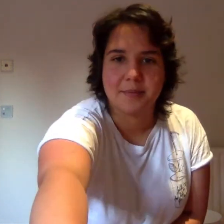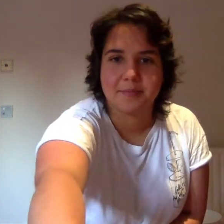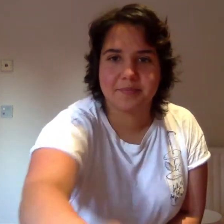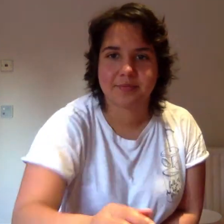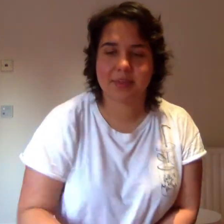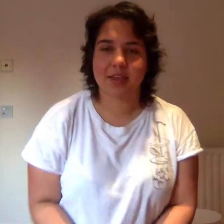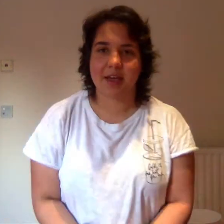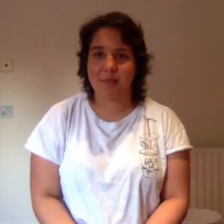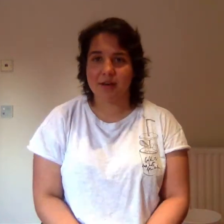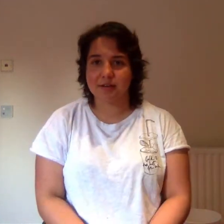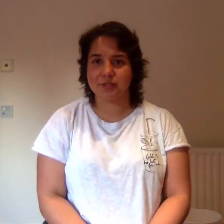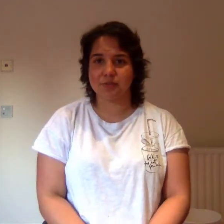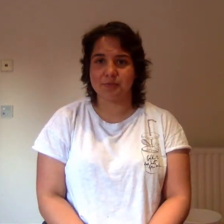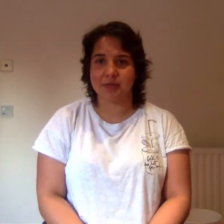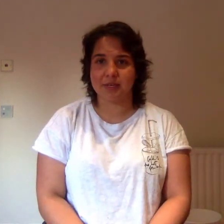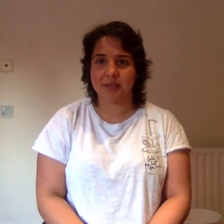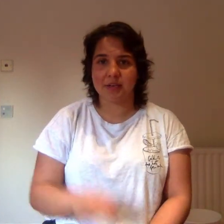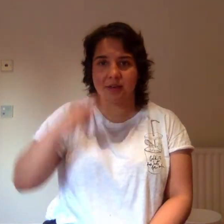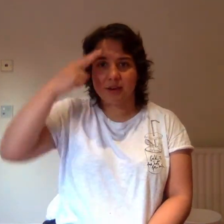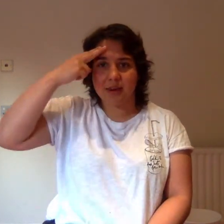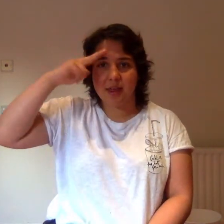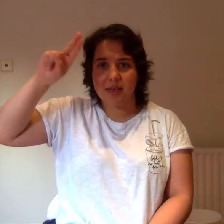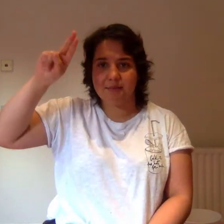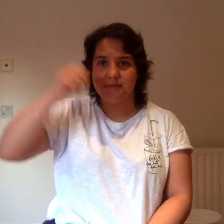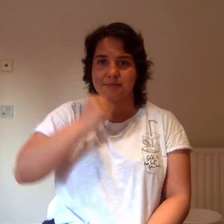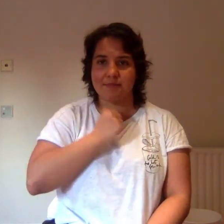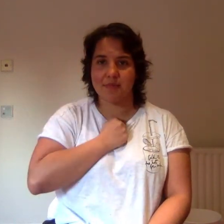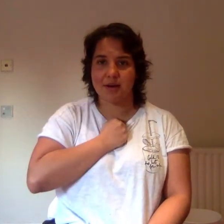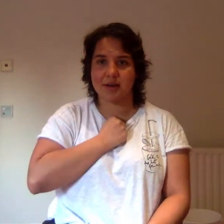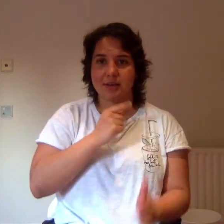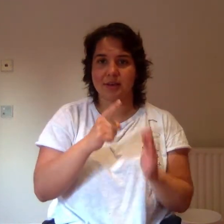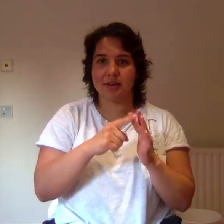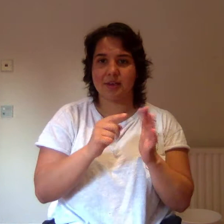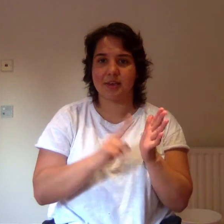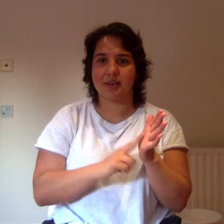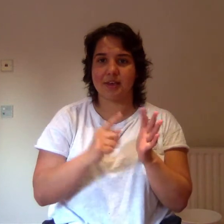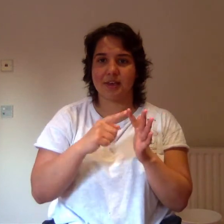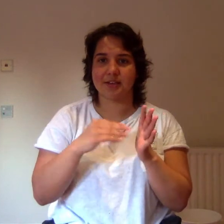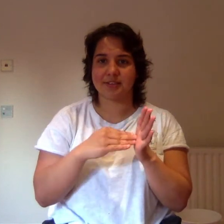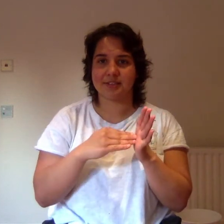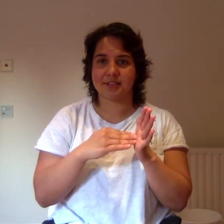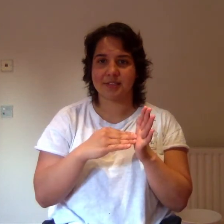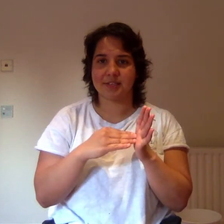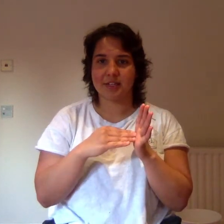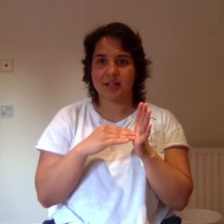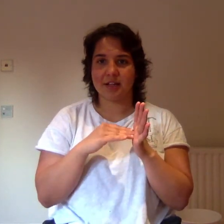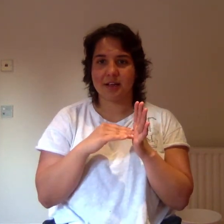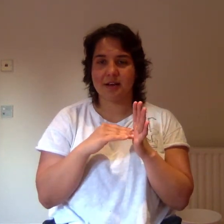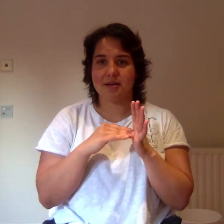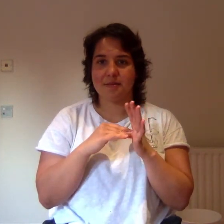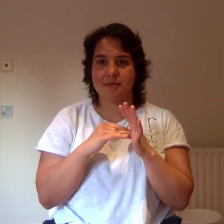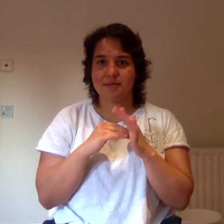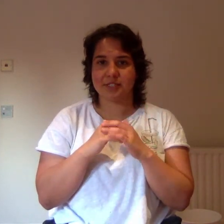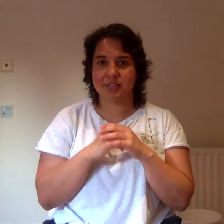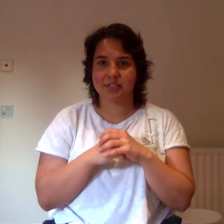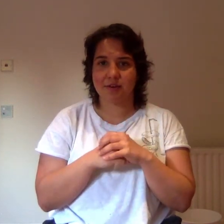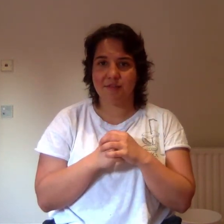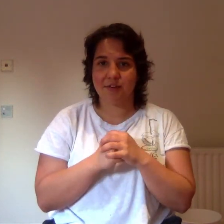and my answer would be name my Ines. So that's quite a fun one